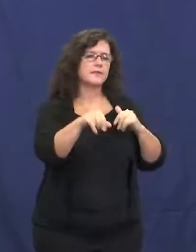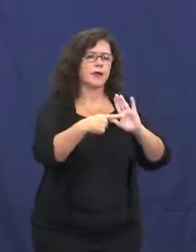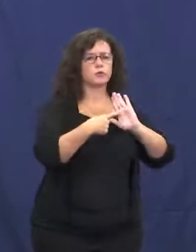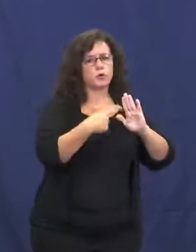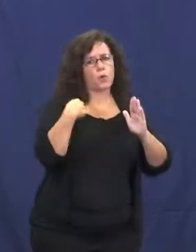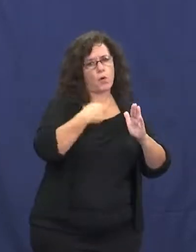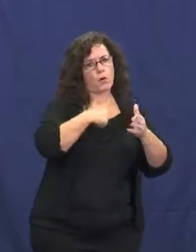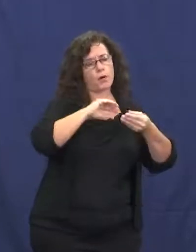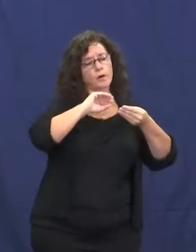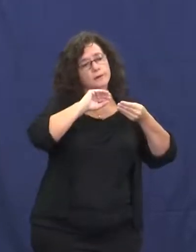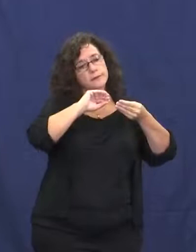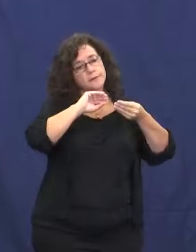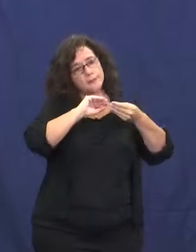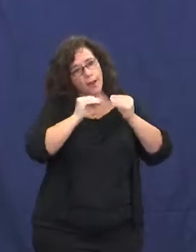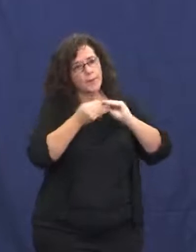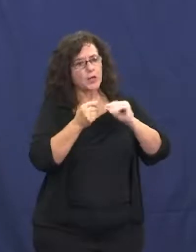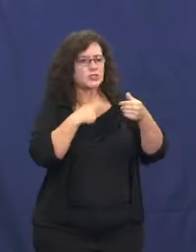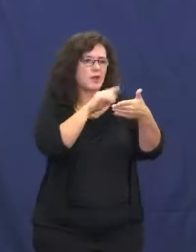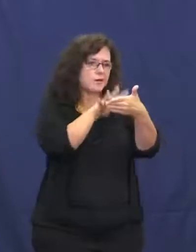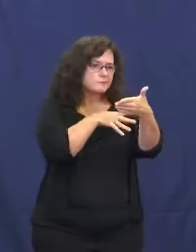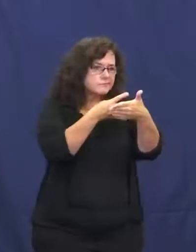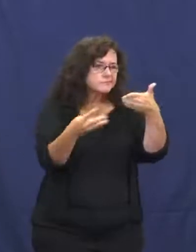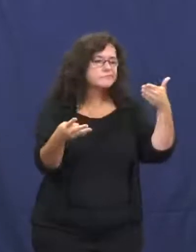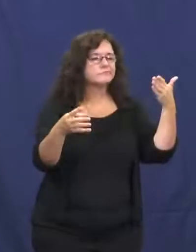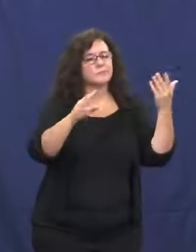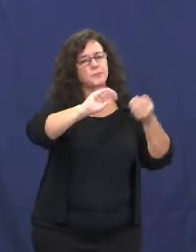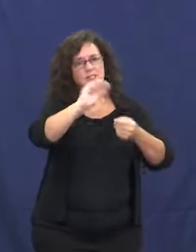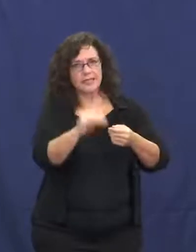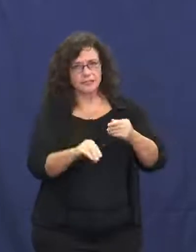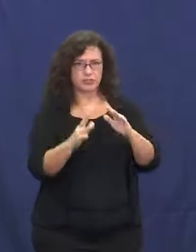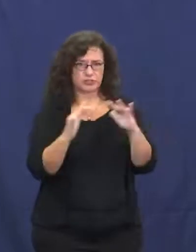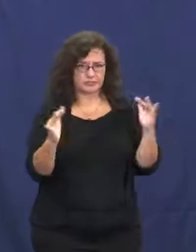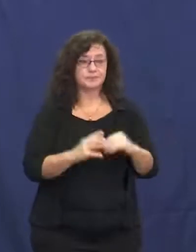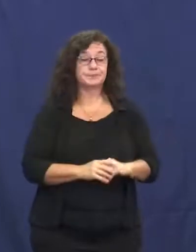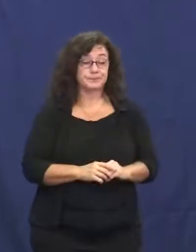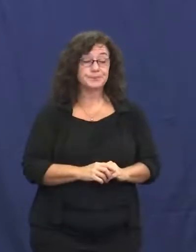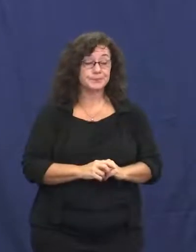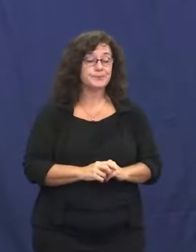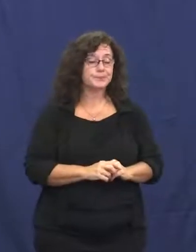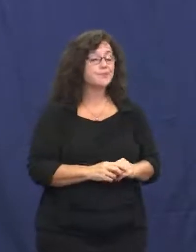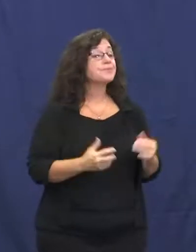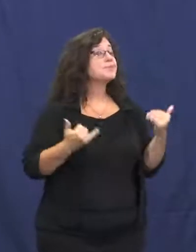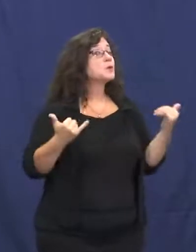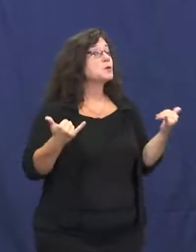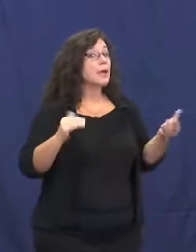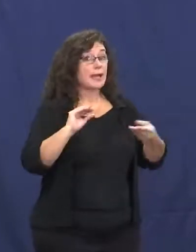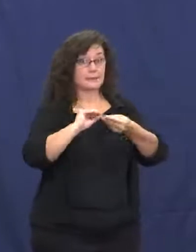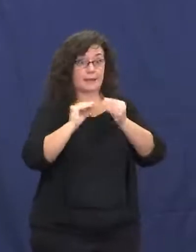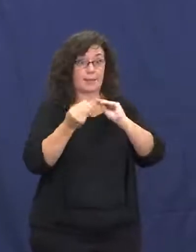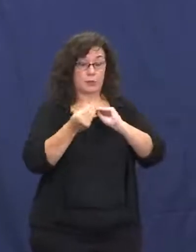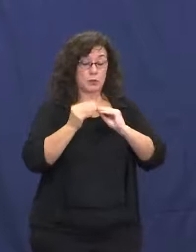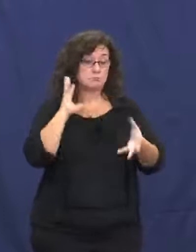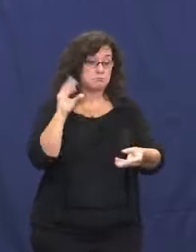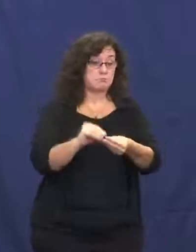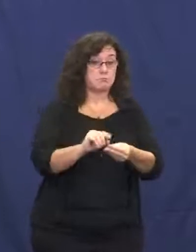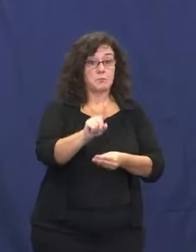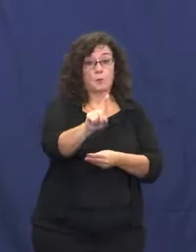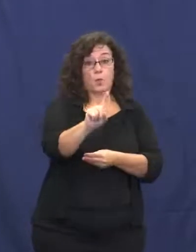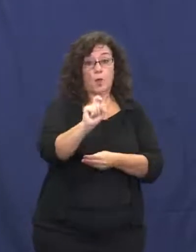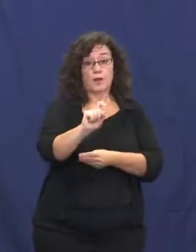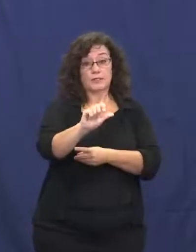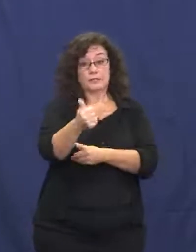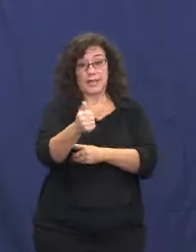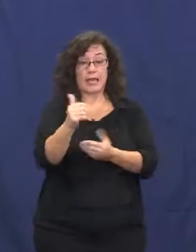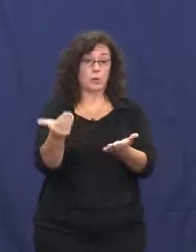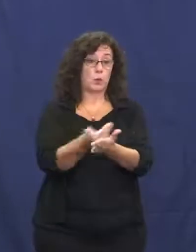have on the slides. So first, with today's numbers, we're reporting 110 new cases.